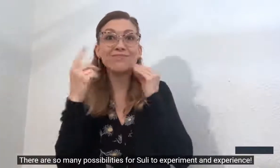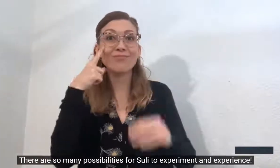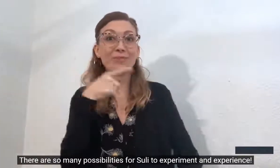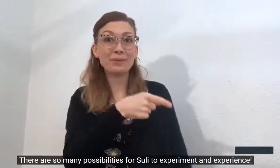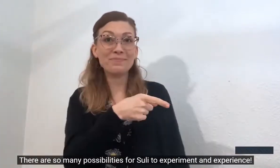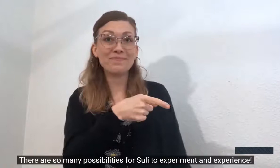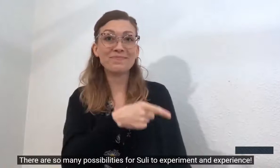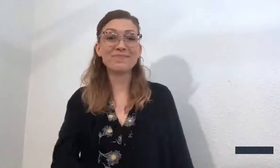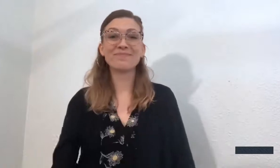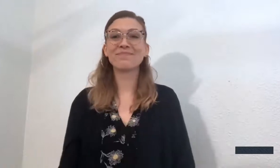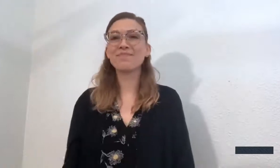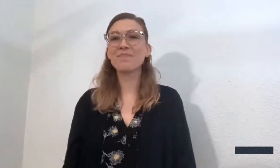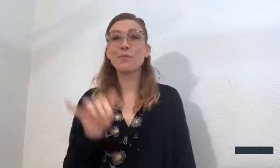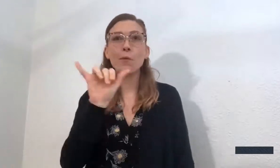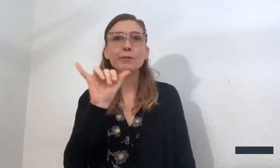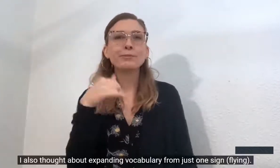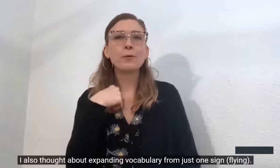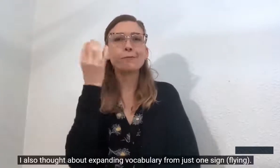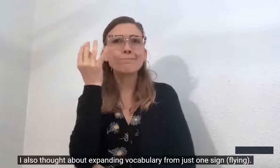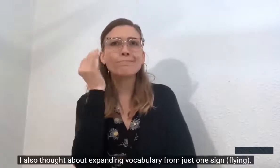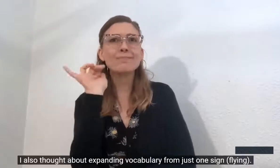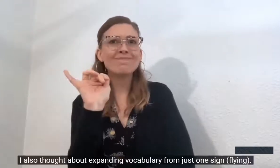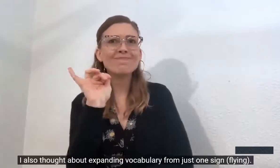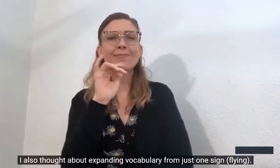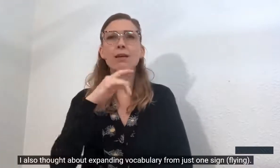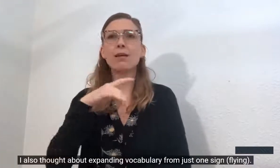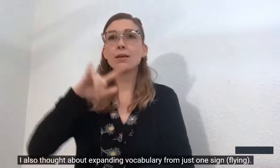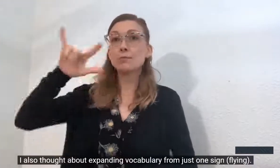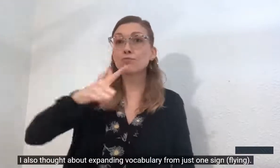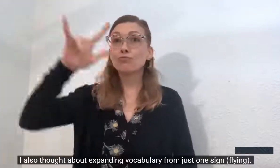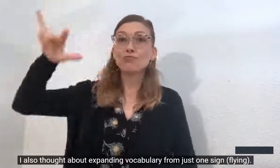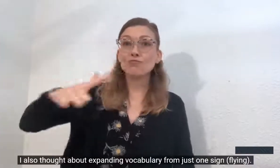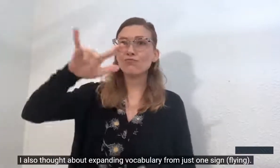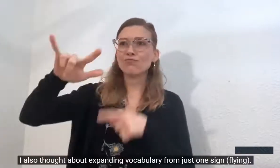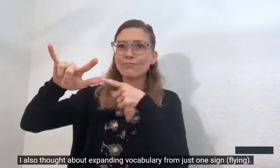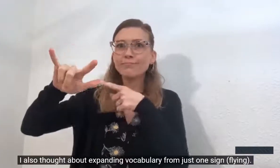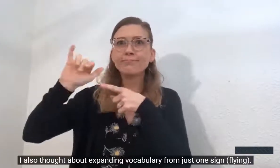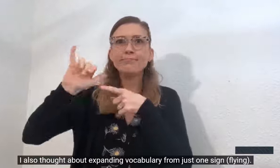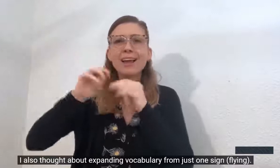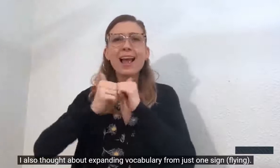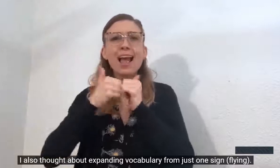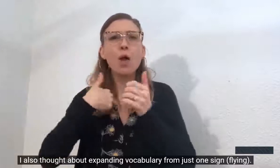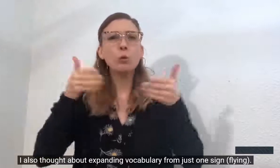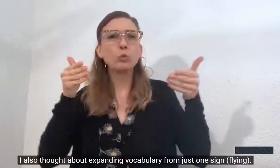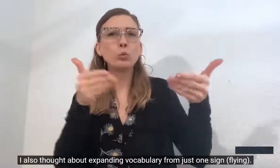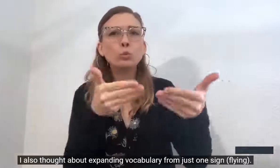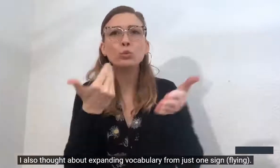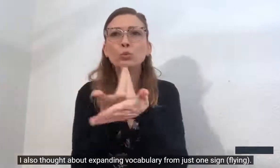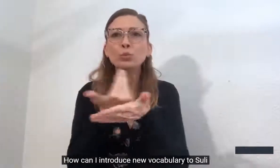many possibilities for Sully to experiment and learn. I thought about expanding vocabulary from just this one sign